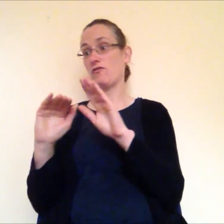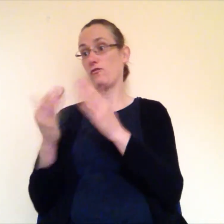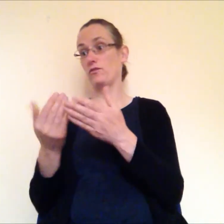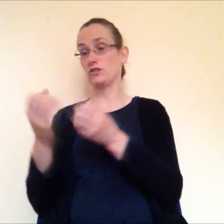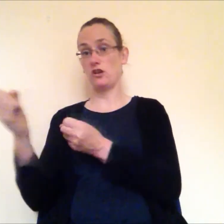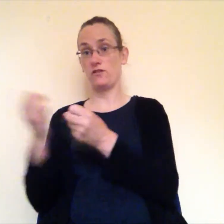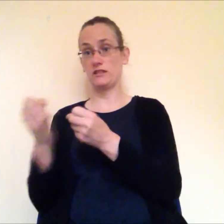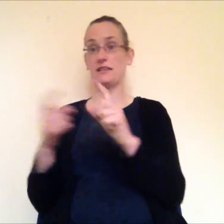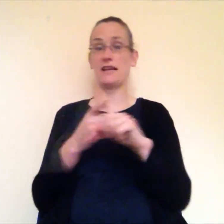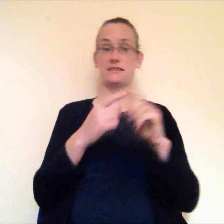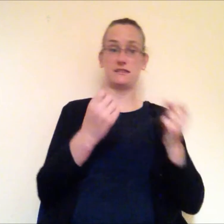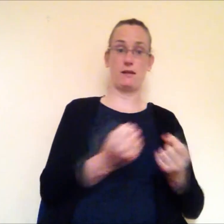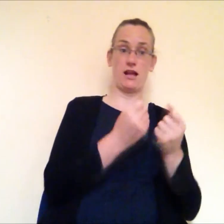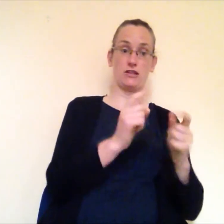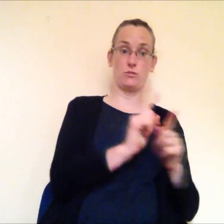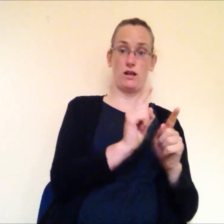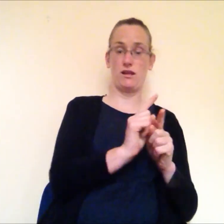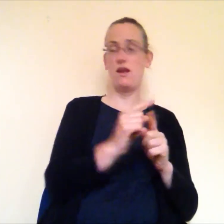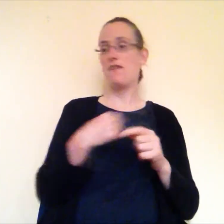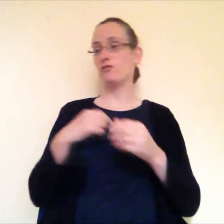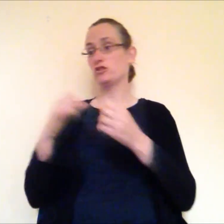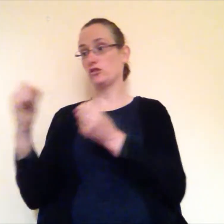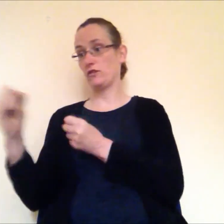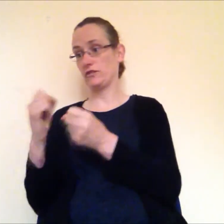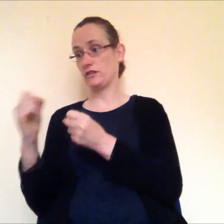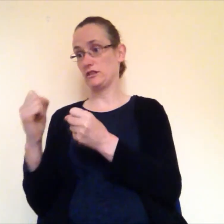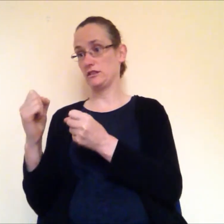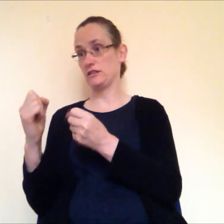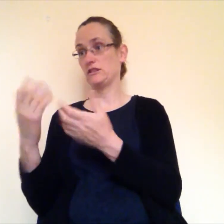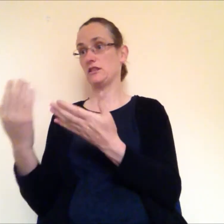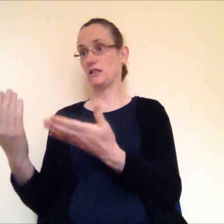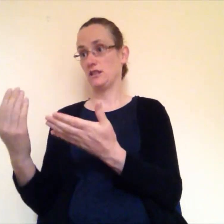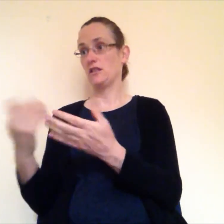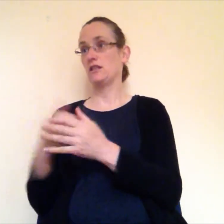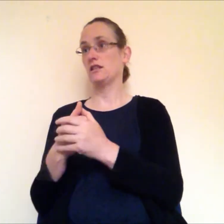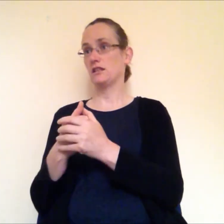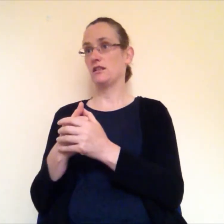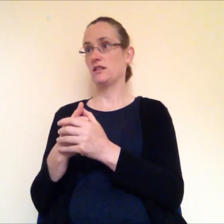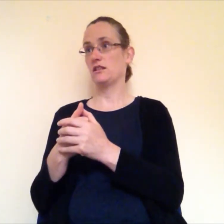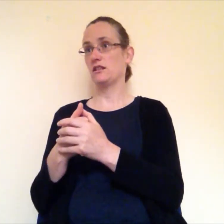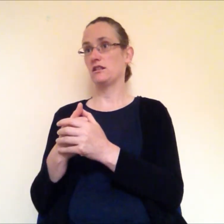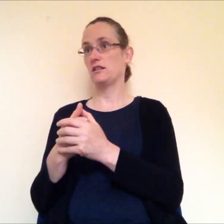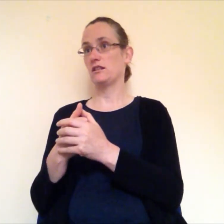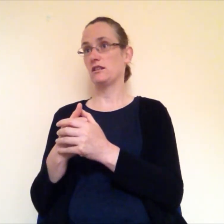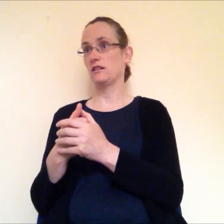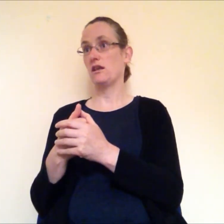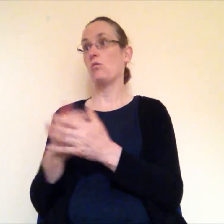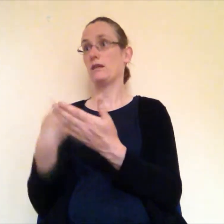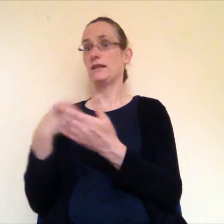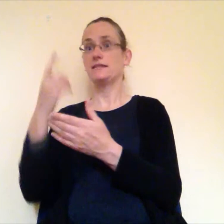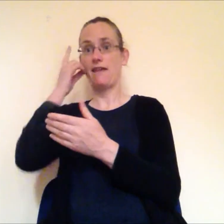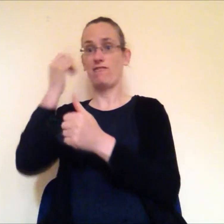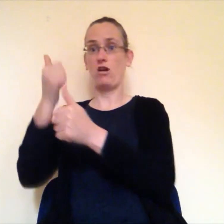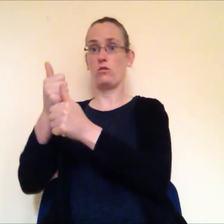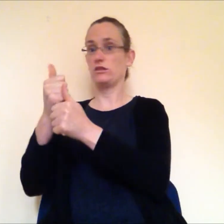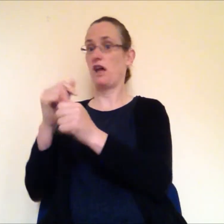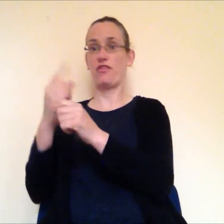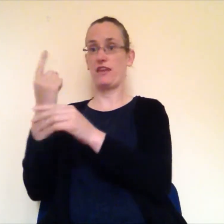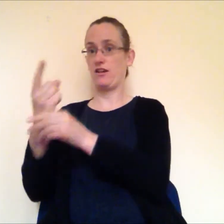I mean, practically you have what it means on a day-to-day basis. I can't access Deaf Forward, that's not there. But also symbolically, what